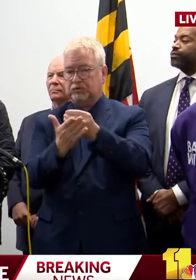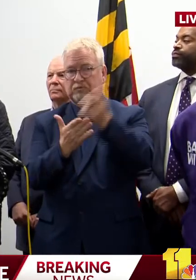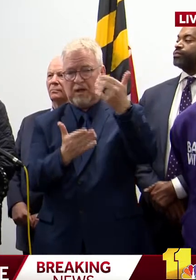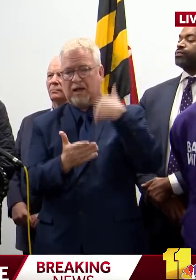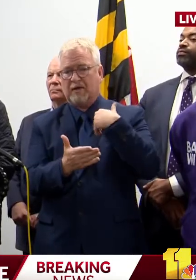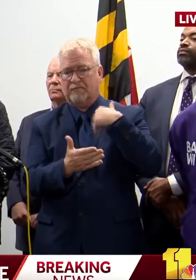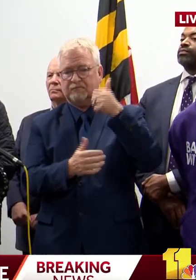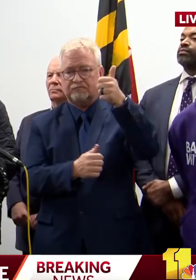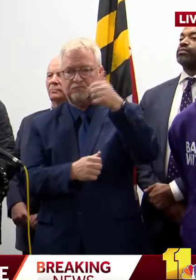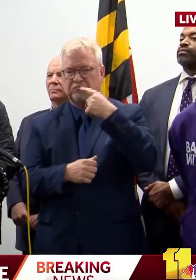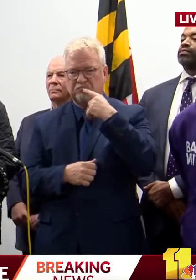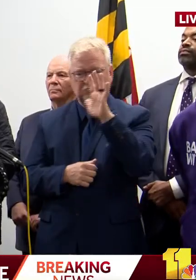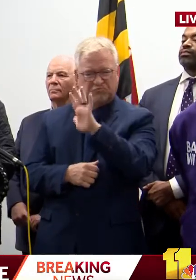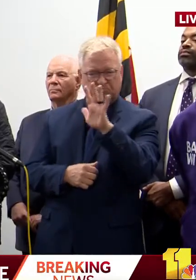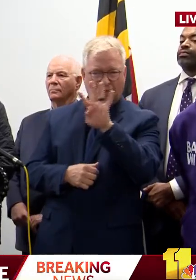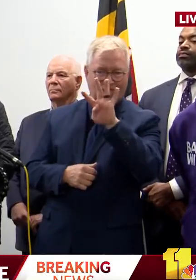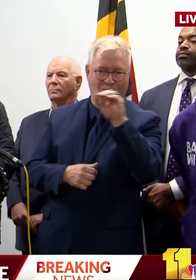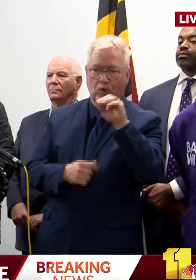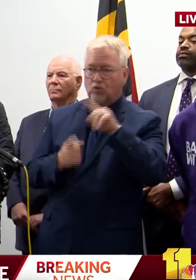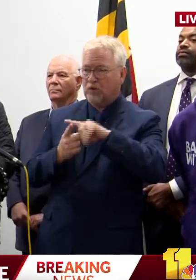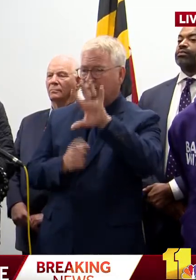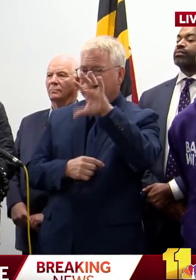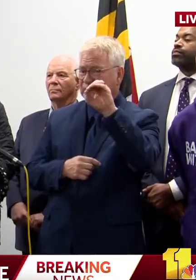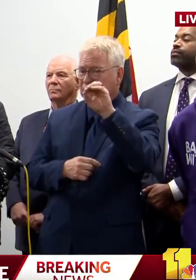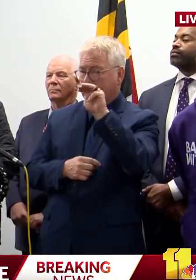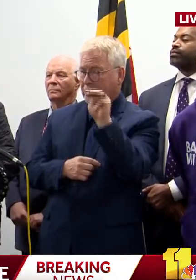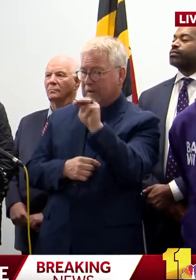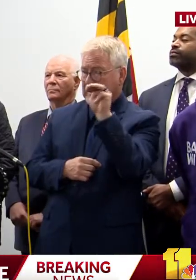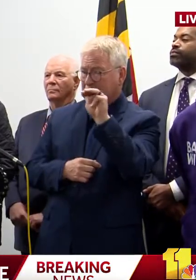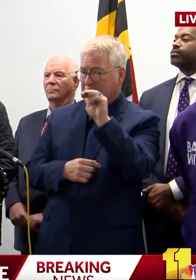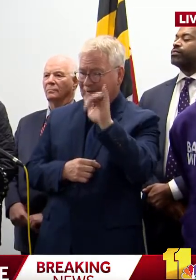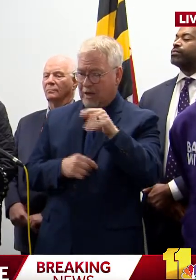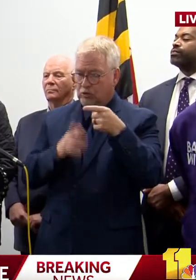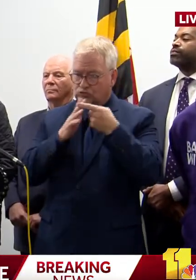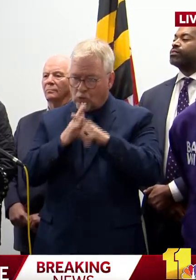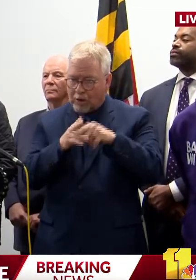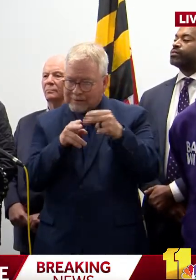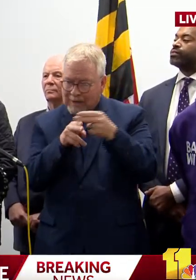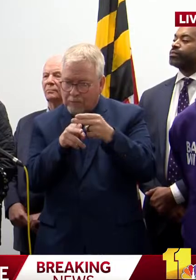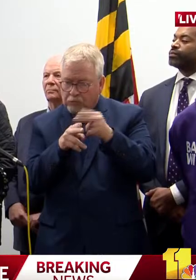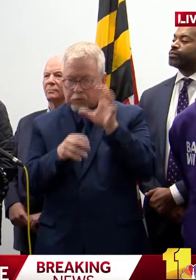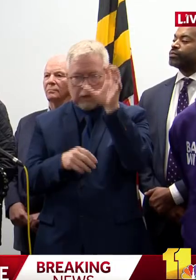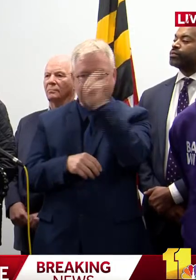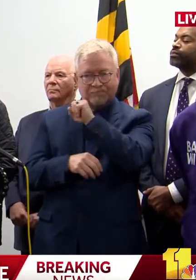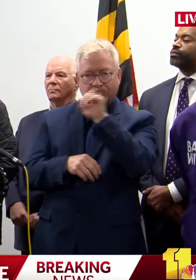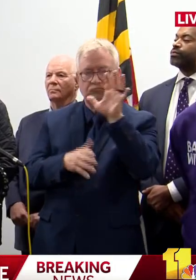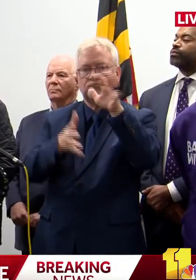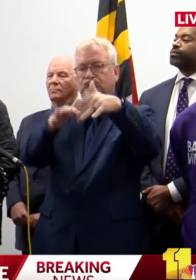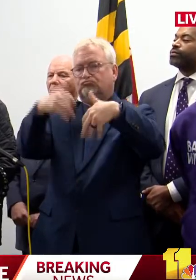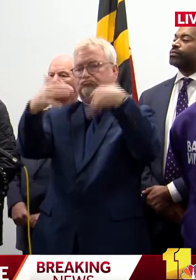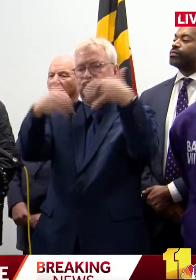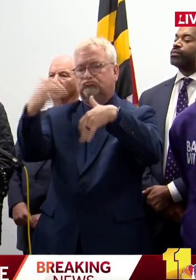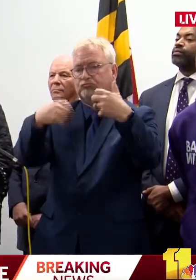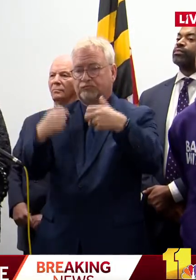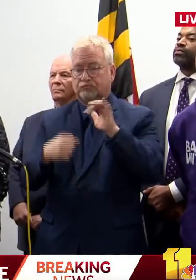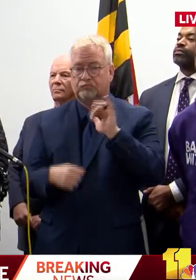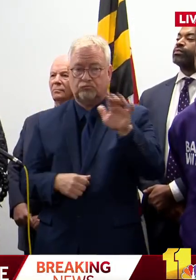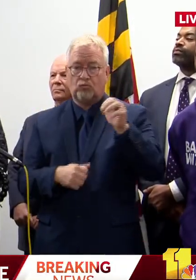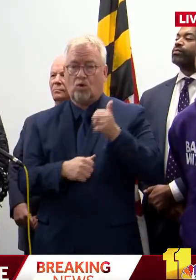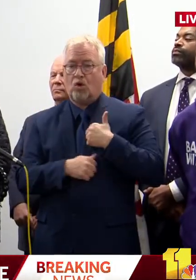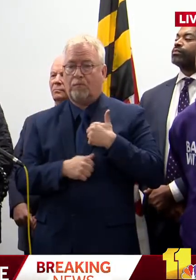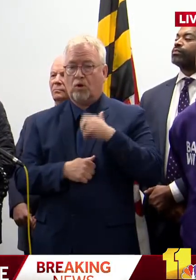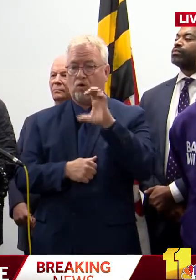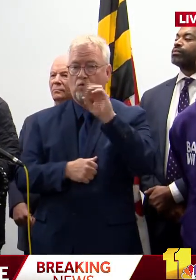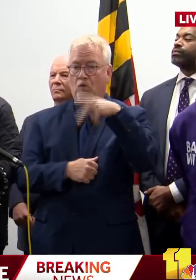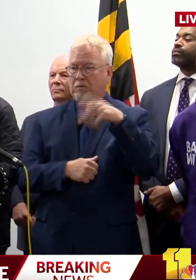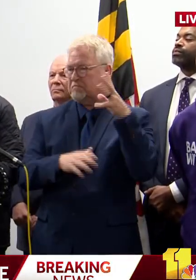estimates between $40 and $50 million, but they are very preliminary. But the bottom line is the Army Corps will pick up the costs. I want to